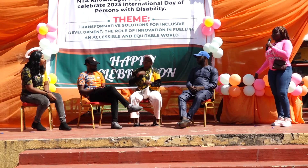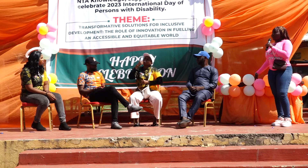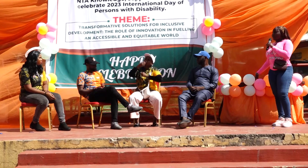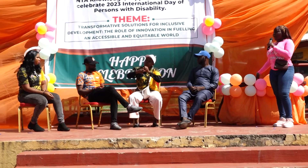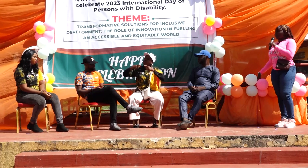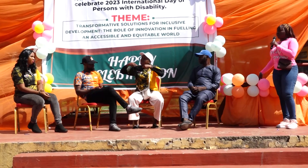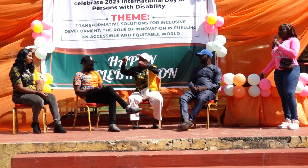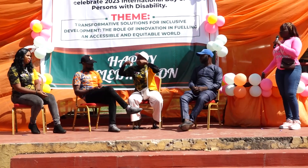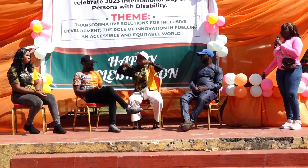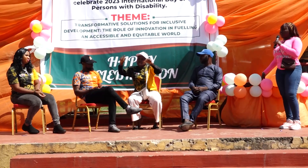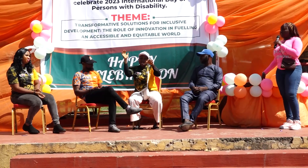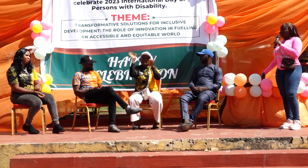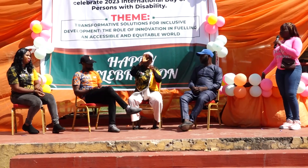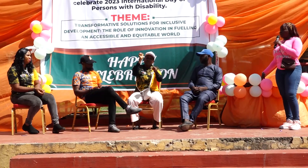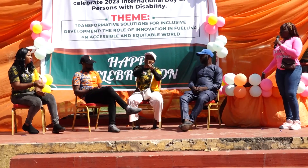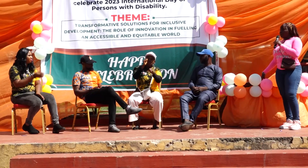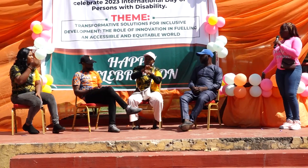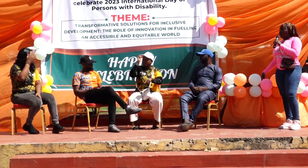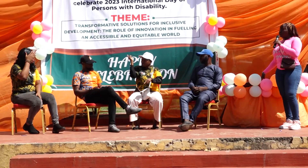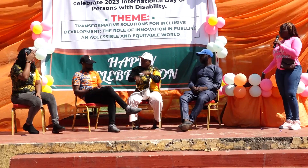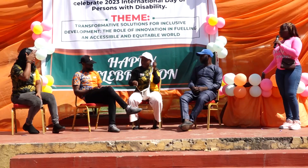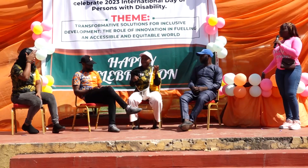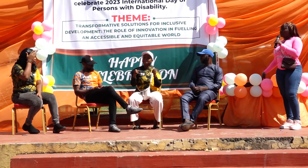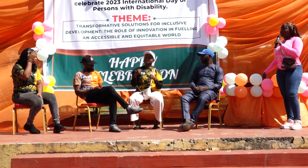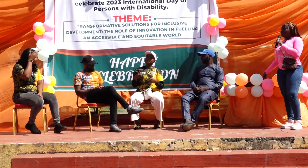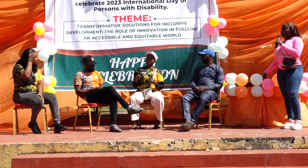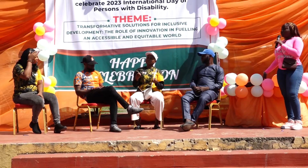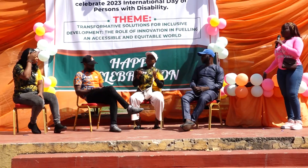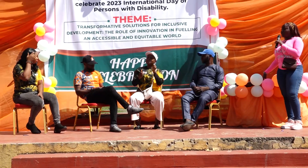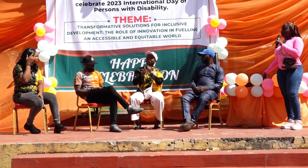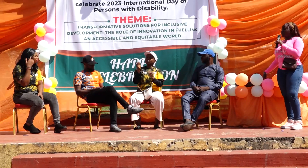it's very hard for us to find a job.